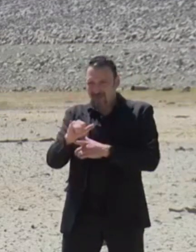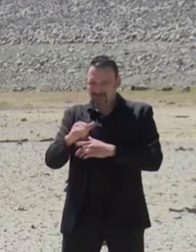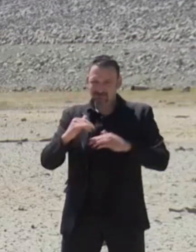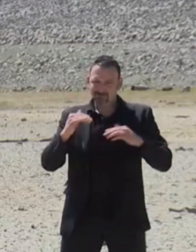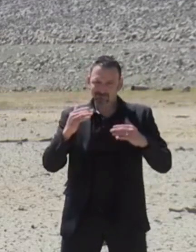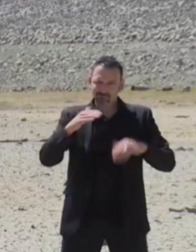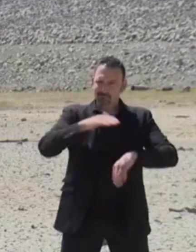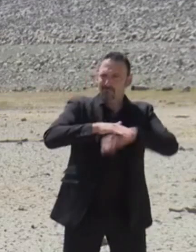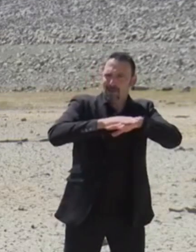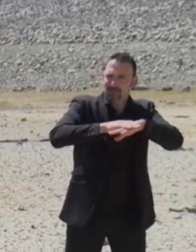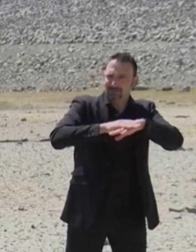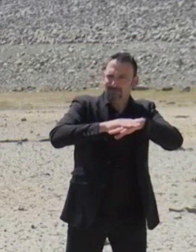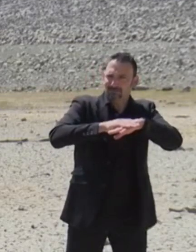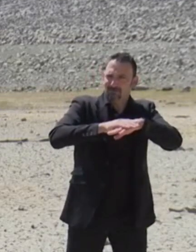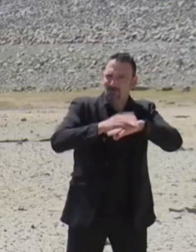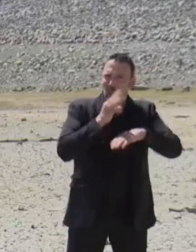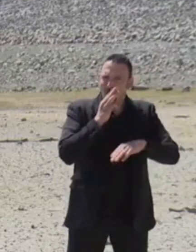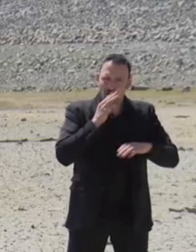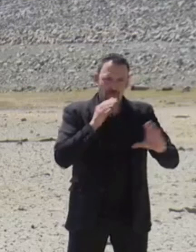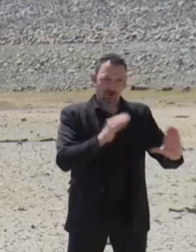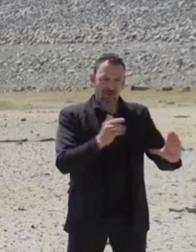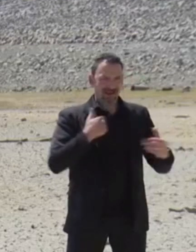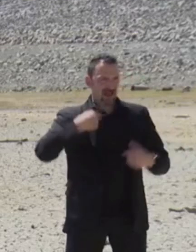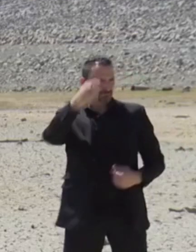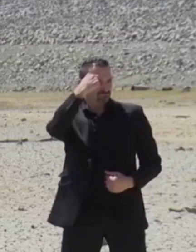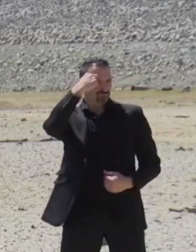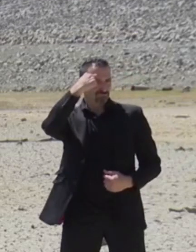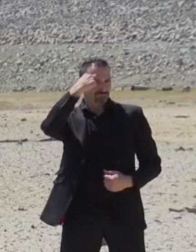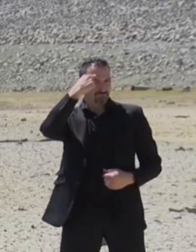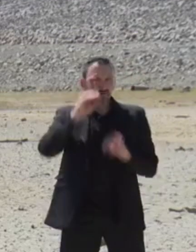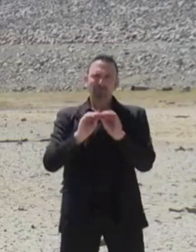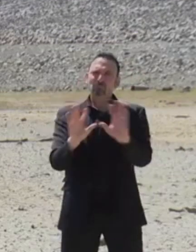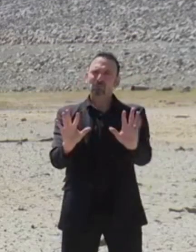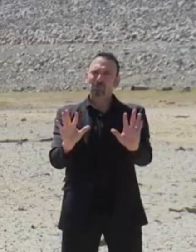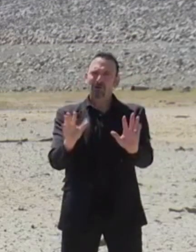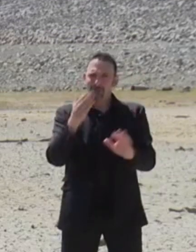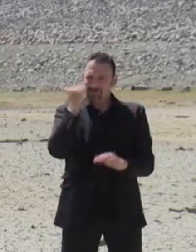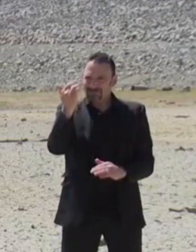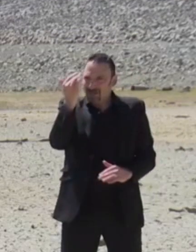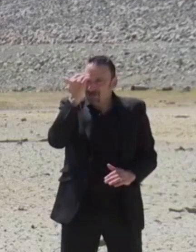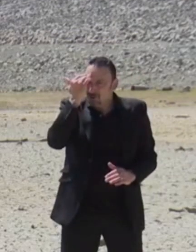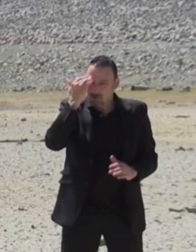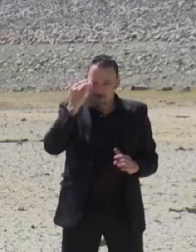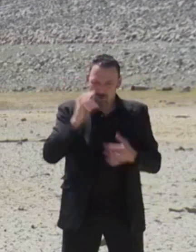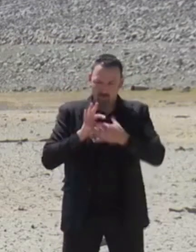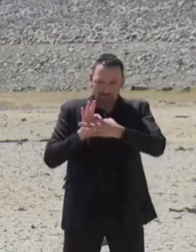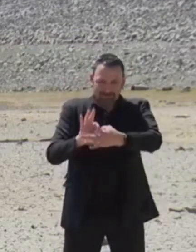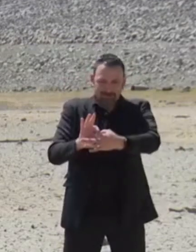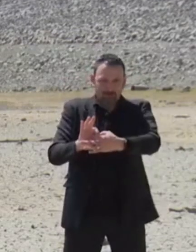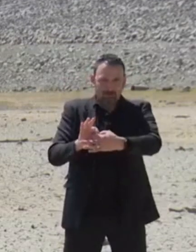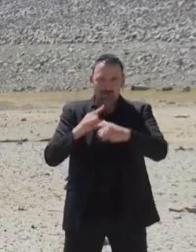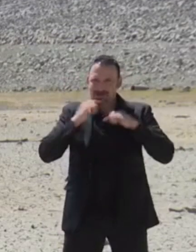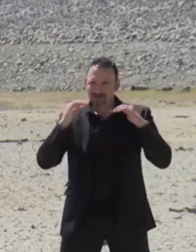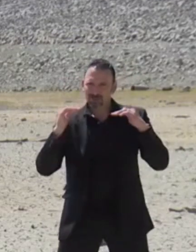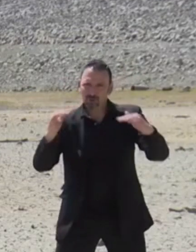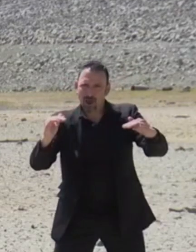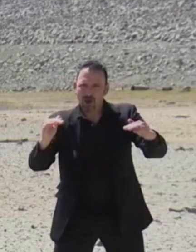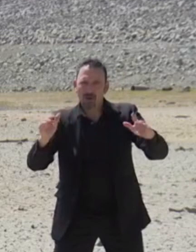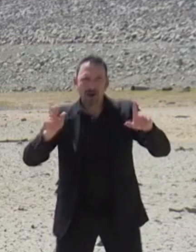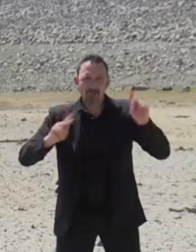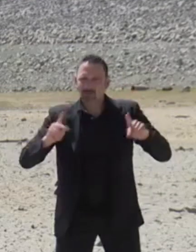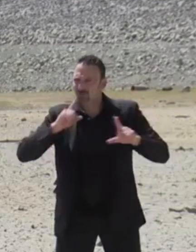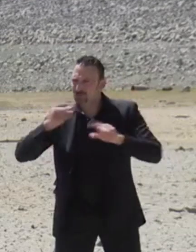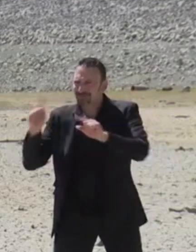that because I'm mindful of the rhetoric when it comes to droughts and the ideology that